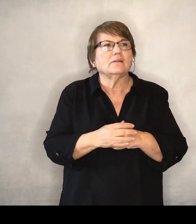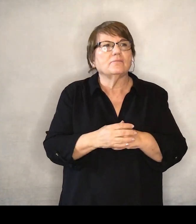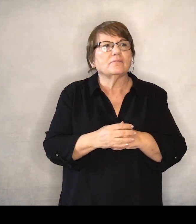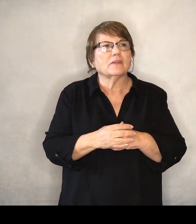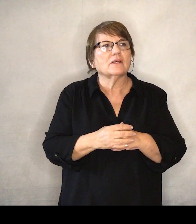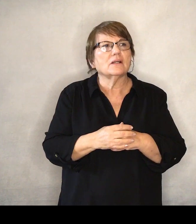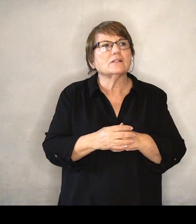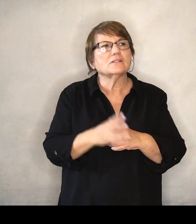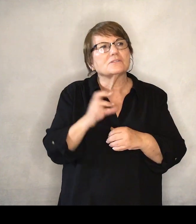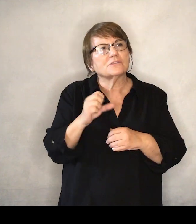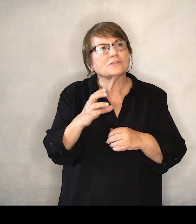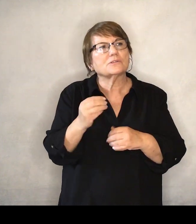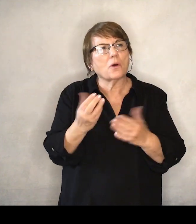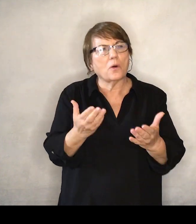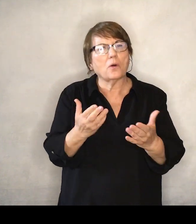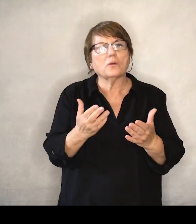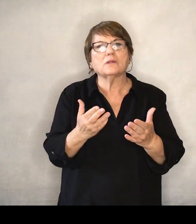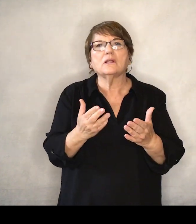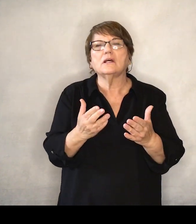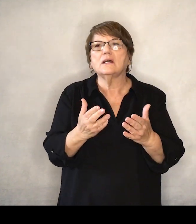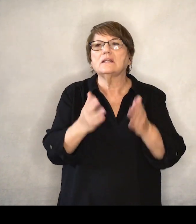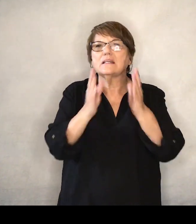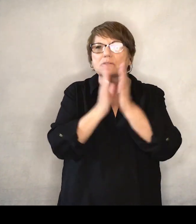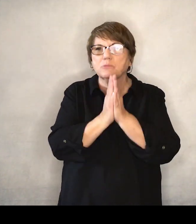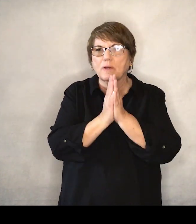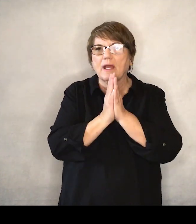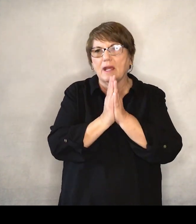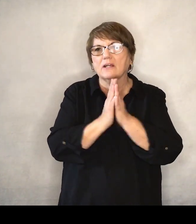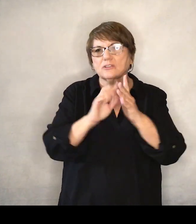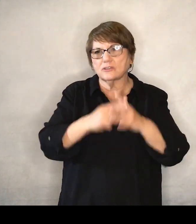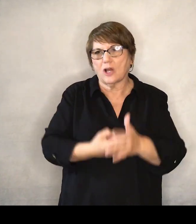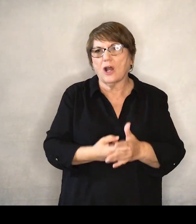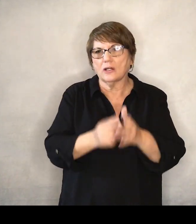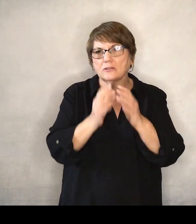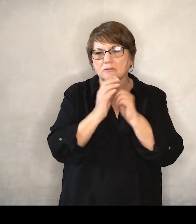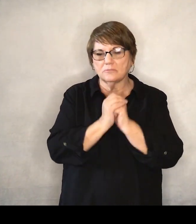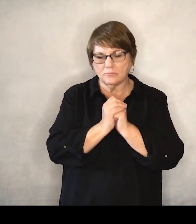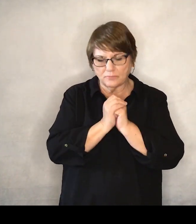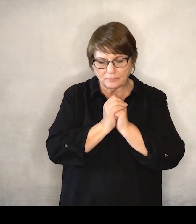let's open our time of worship together in prayer now.